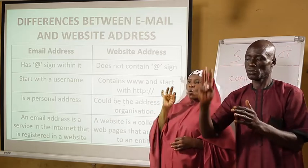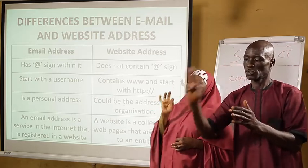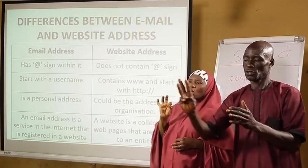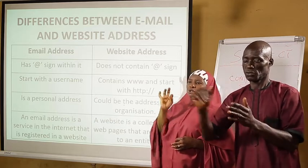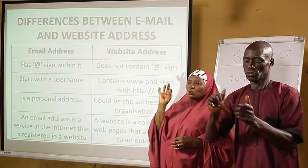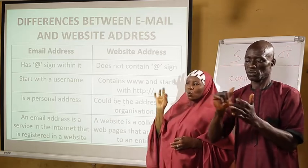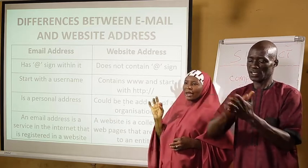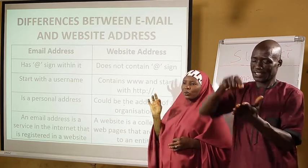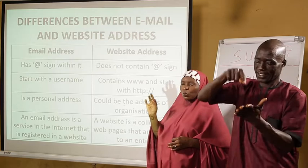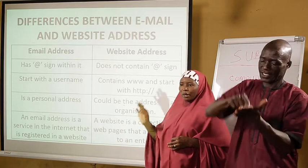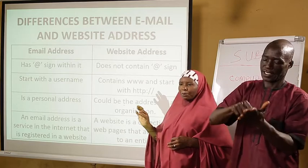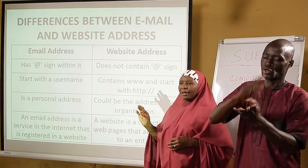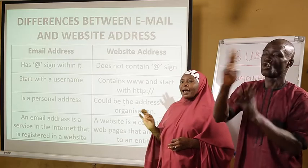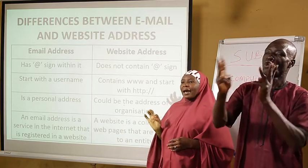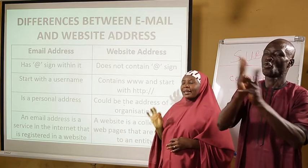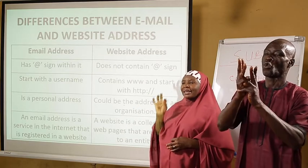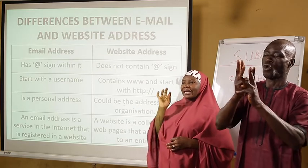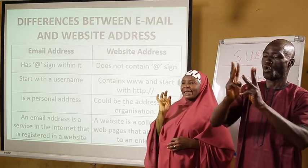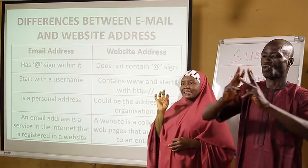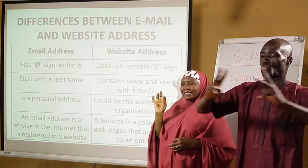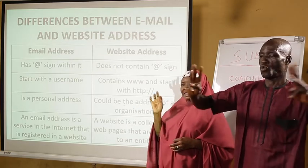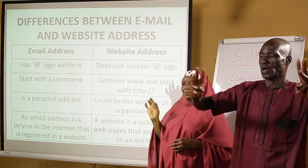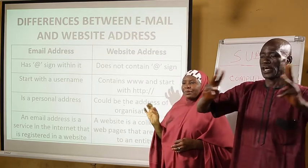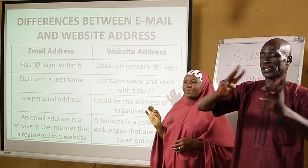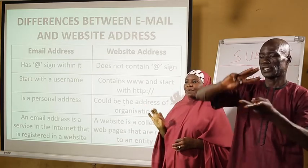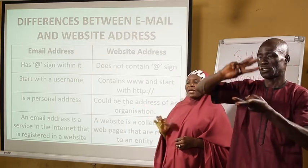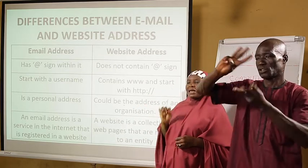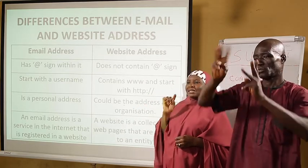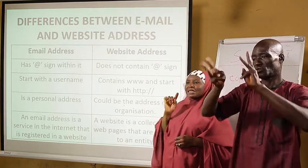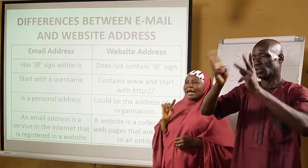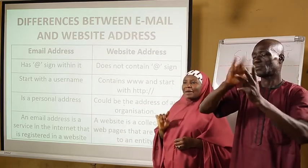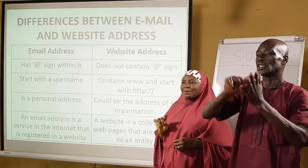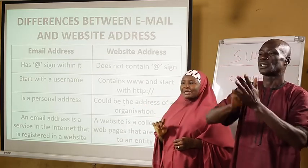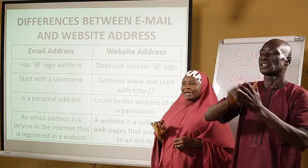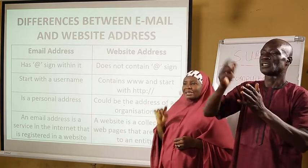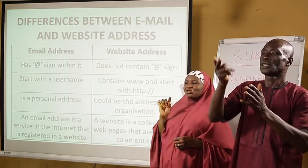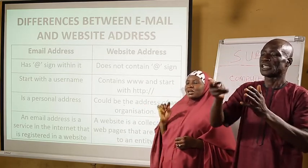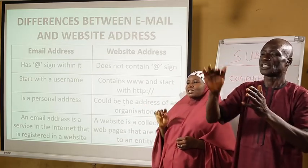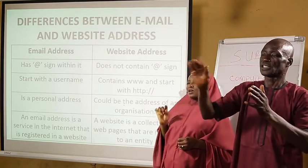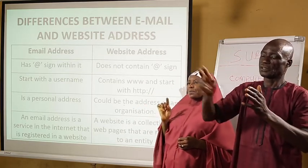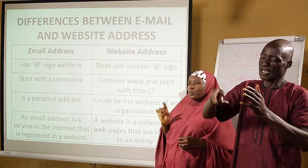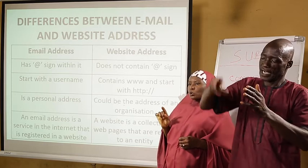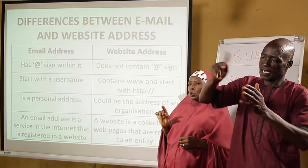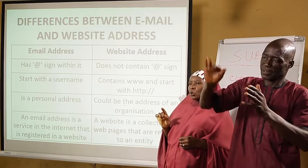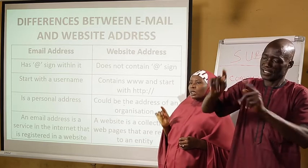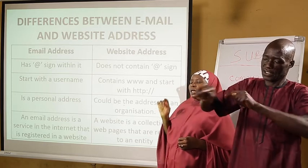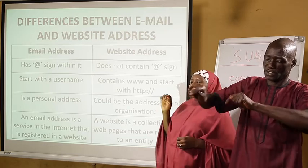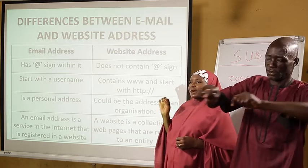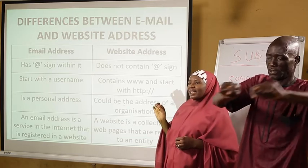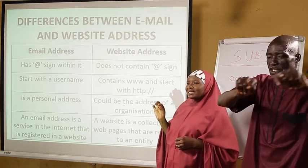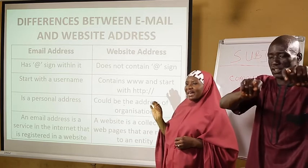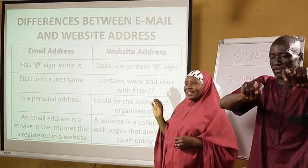for World Wide Web, and the HTTP is the Hypertext Transfer